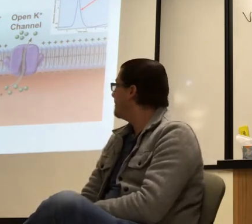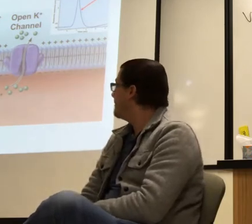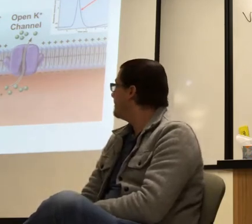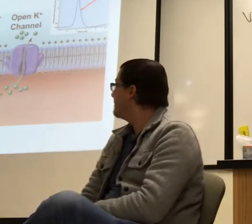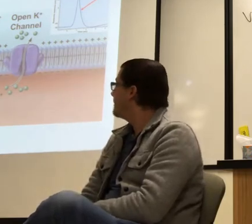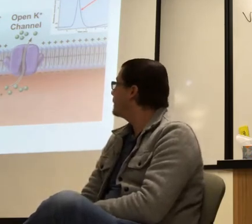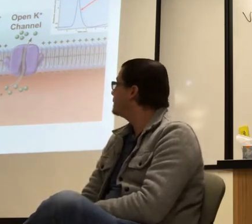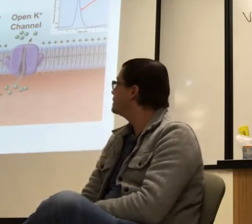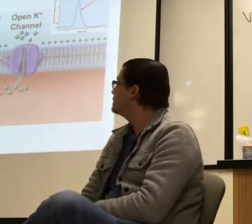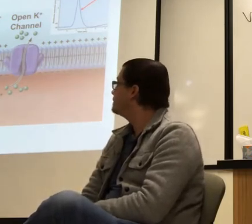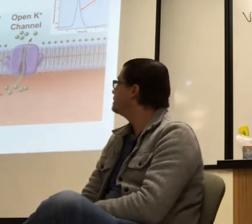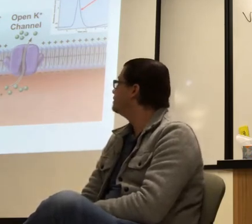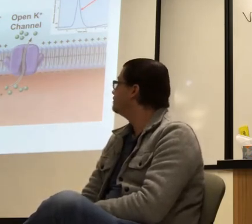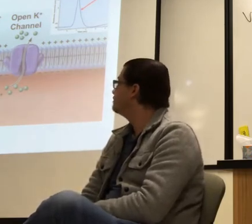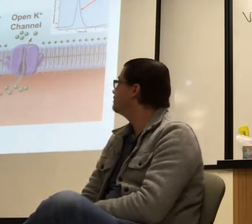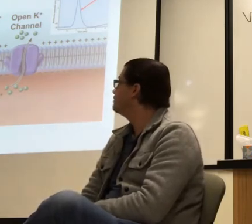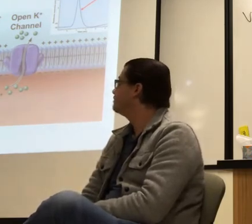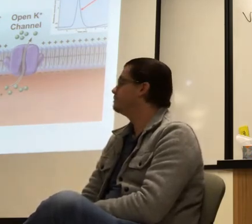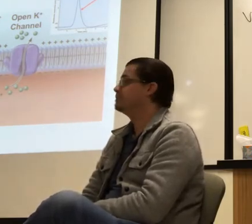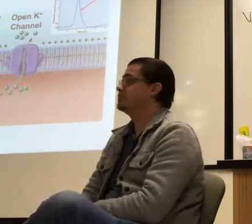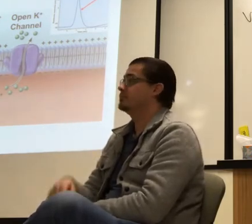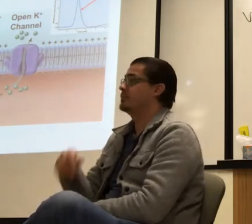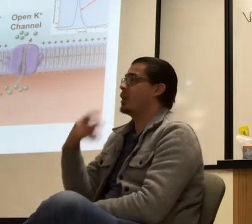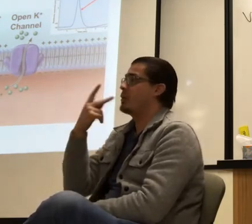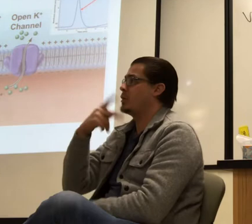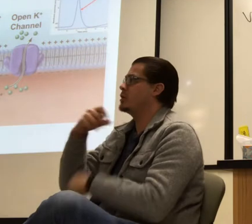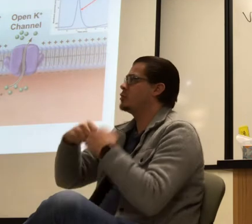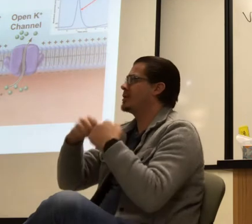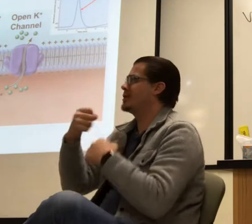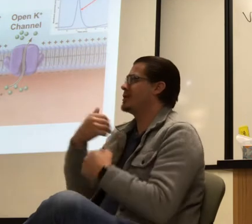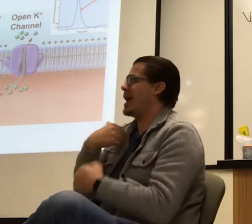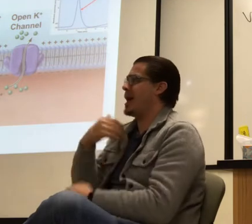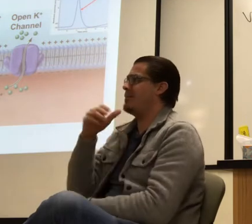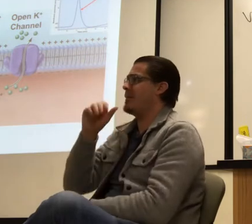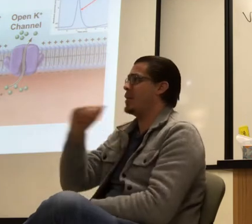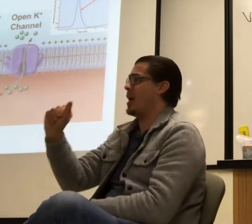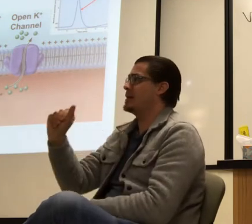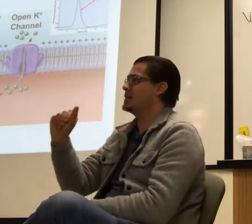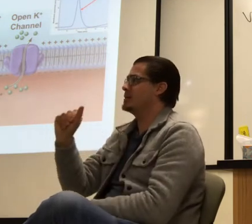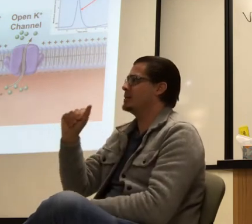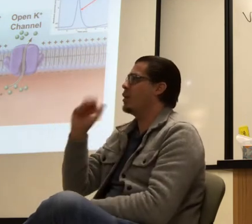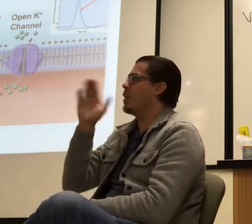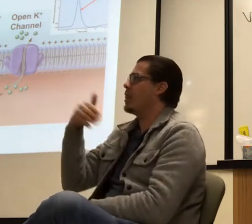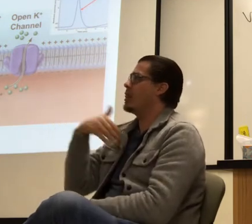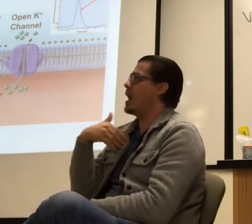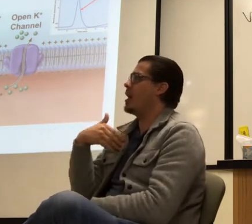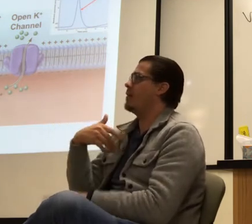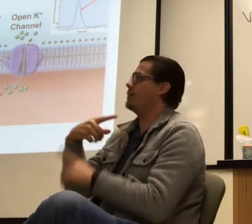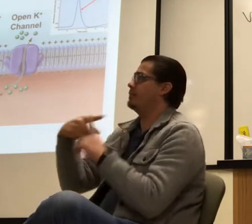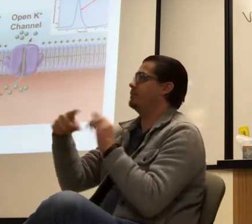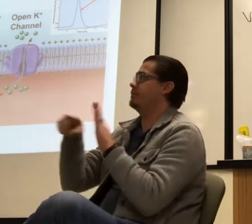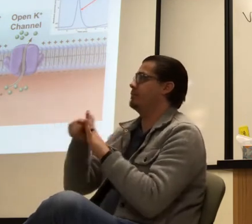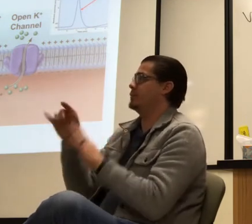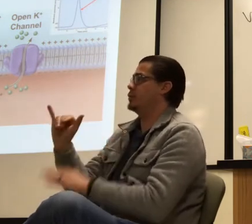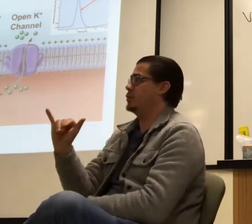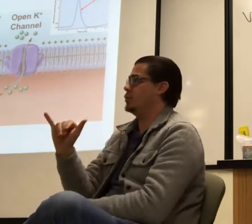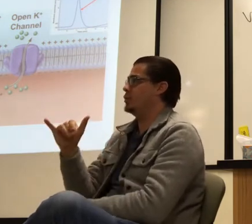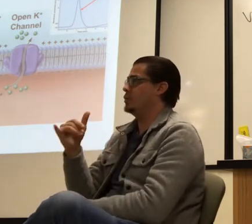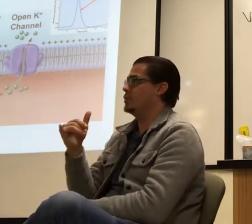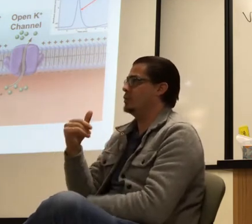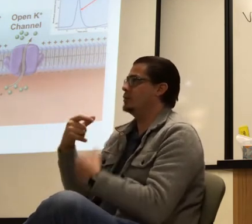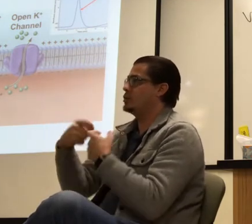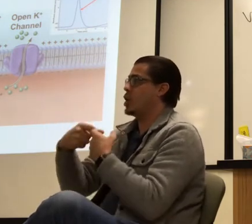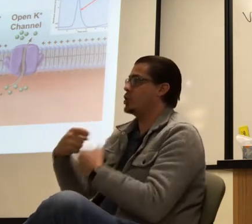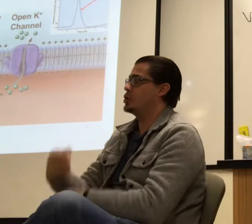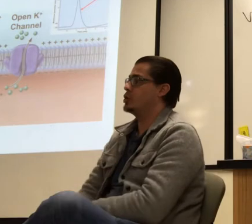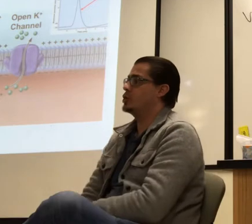And protein structures are just made of amino acids, which carry charge with them. So imagine, don't imagine, this is what